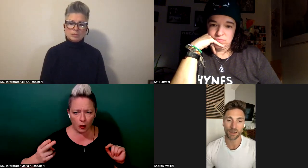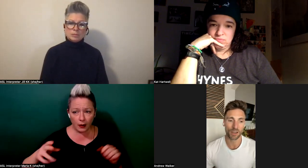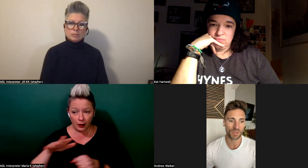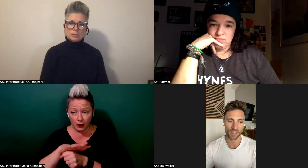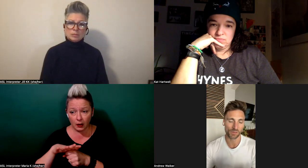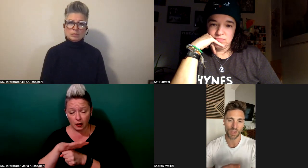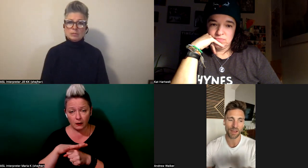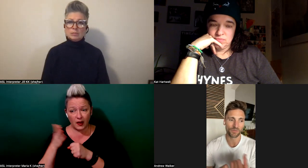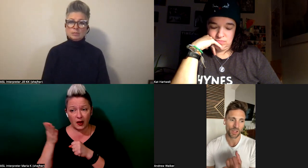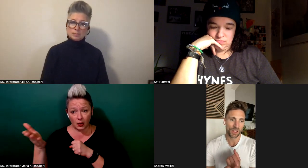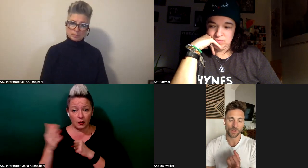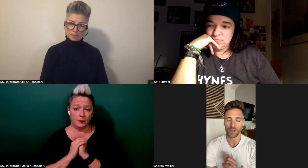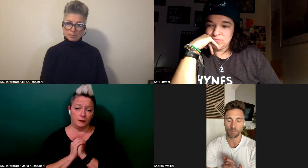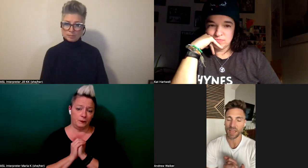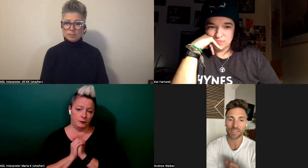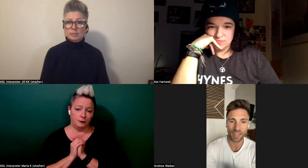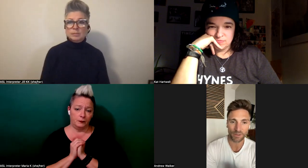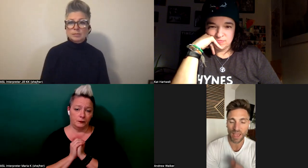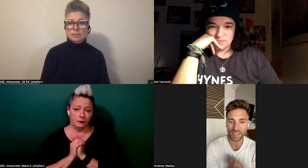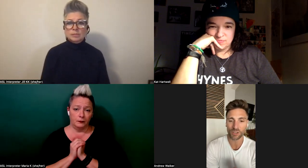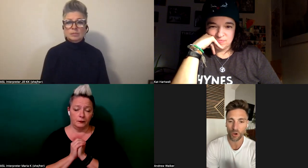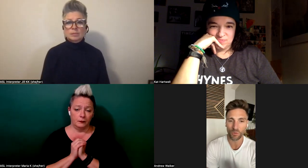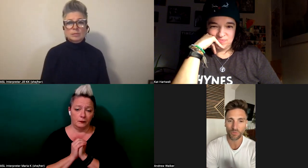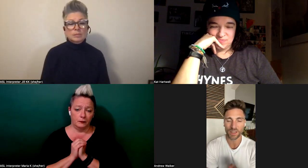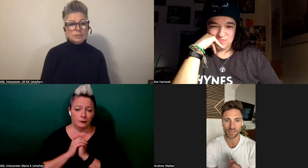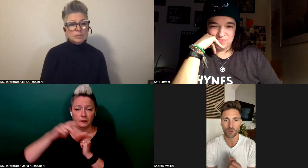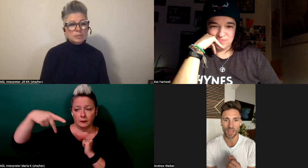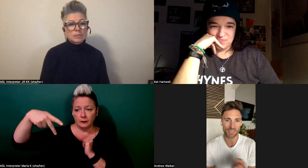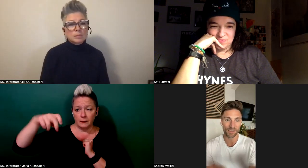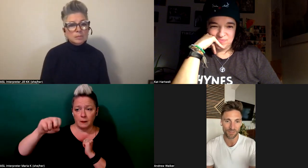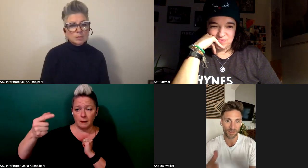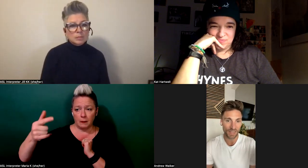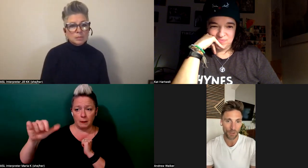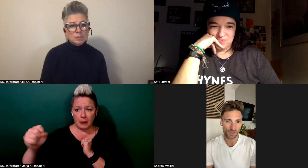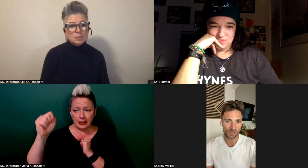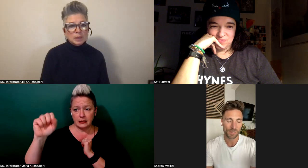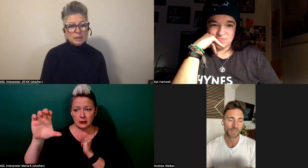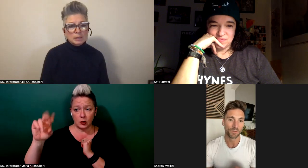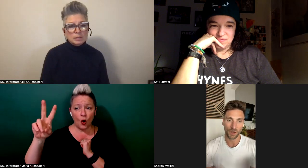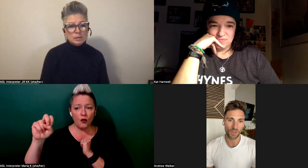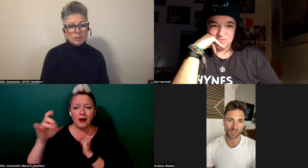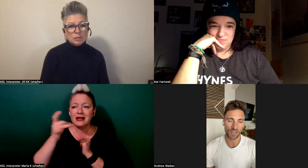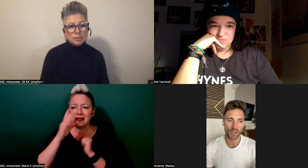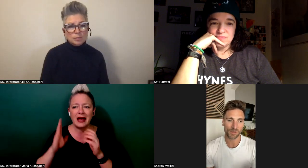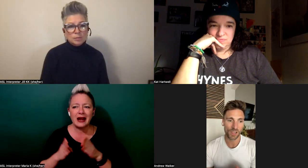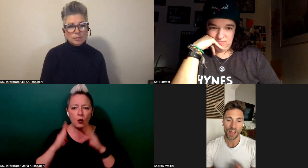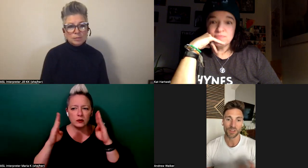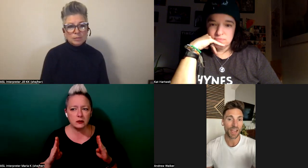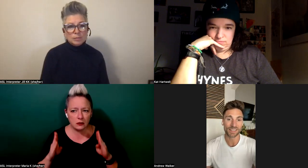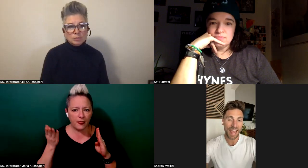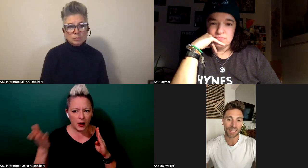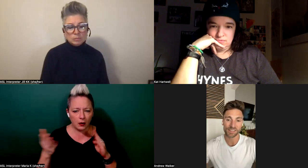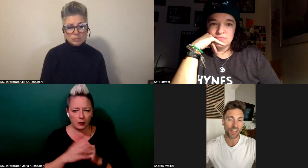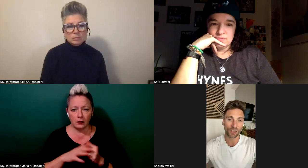area in Canada because we have Peggy's Cove is there. The lighthouse, very famous lighthouse.